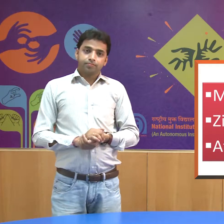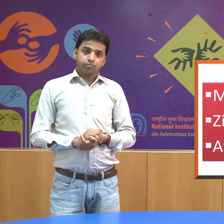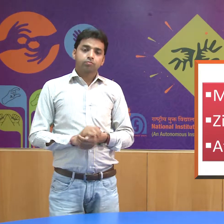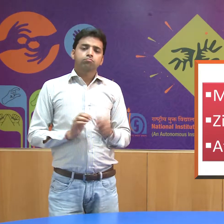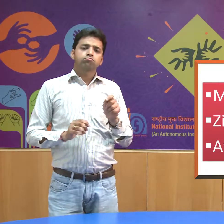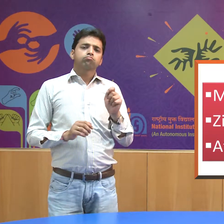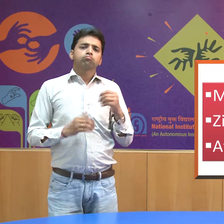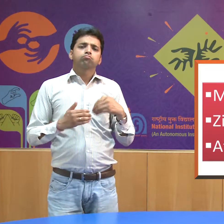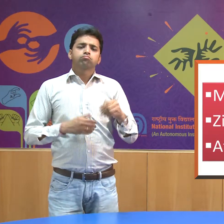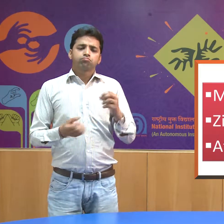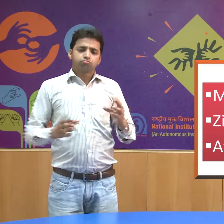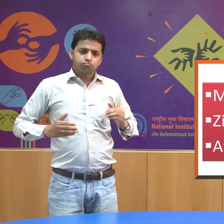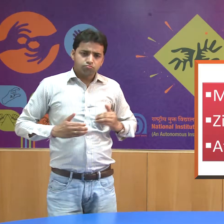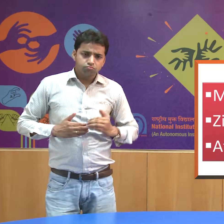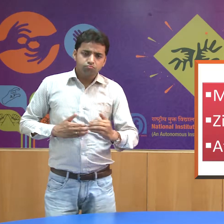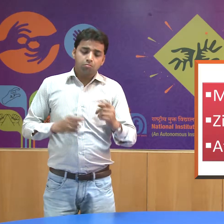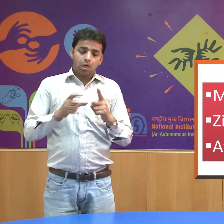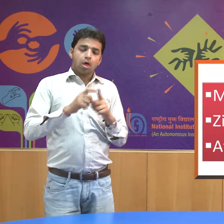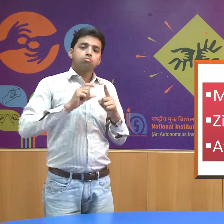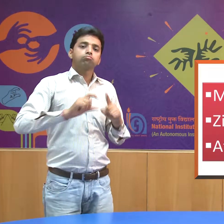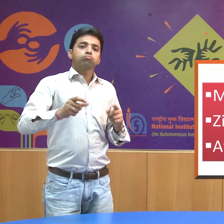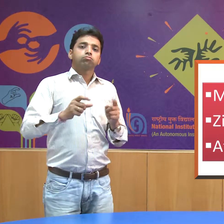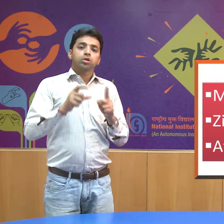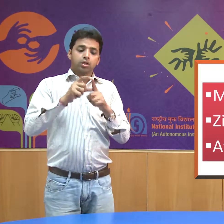Were run by donation.